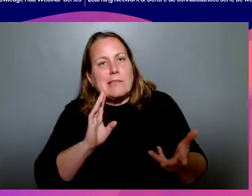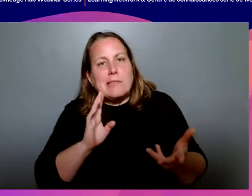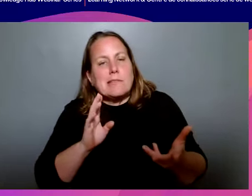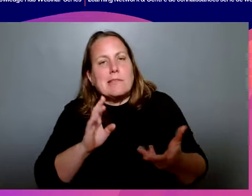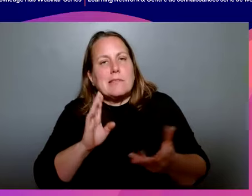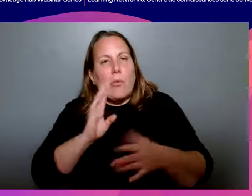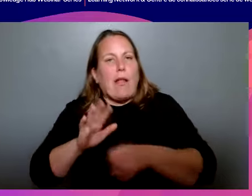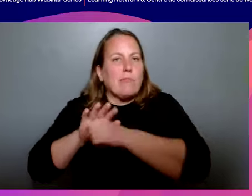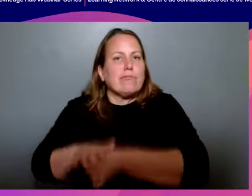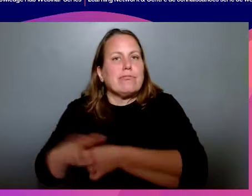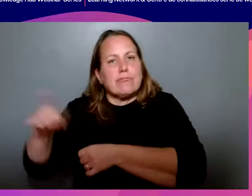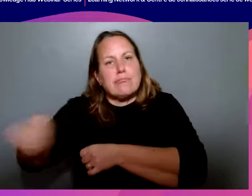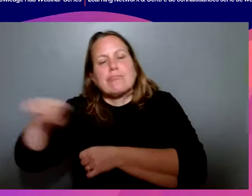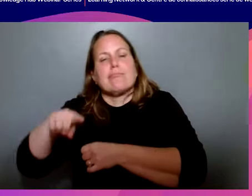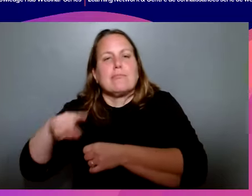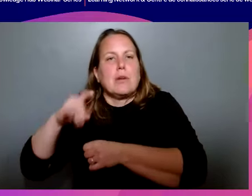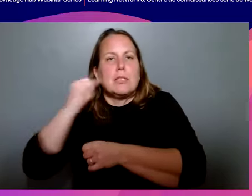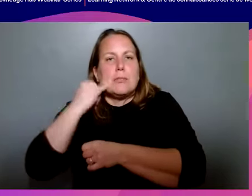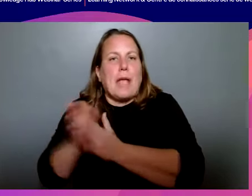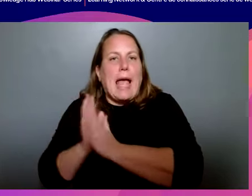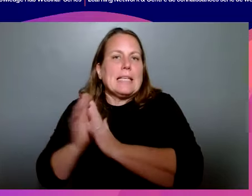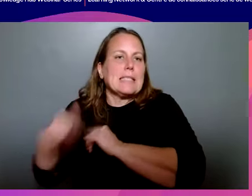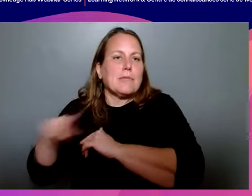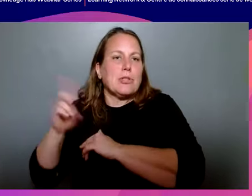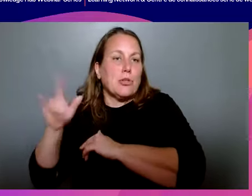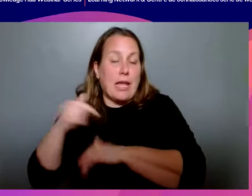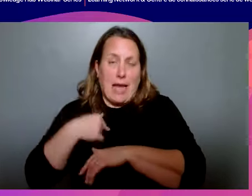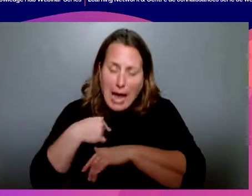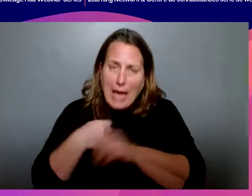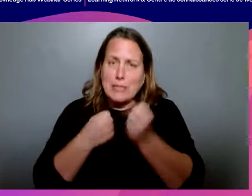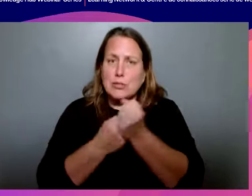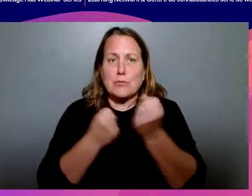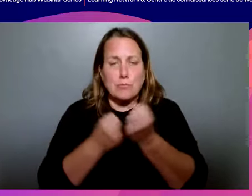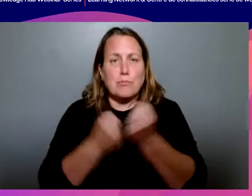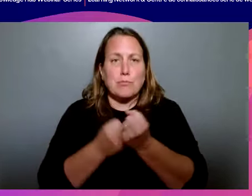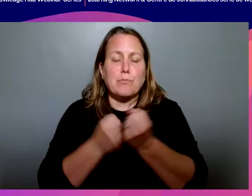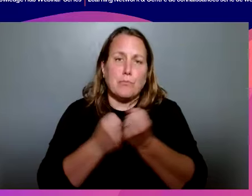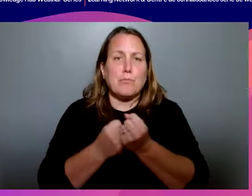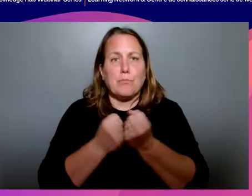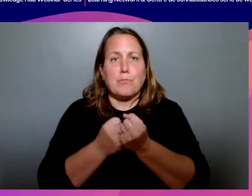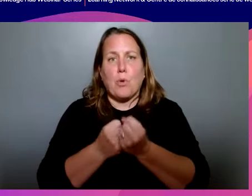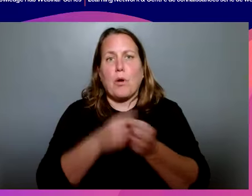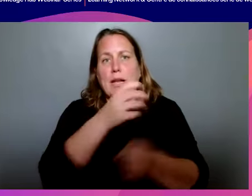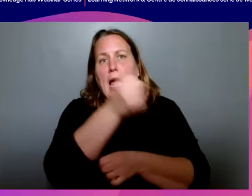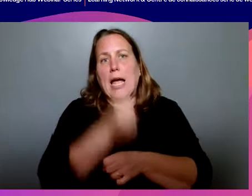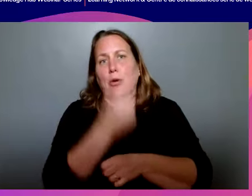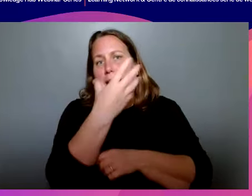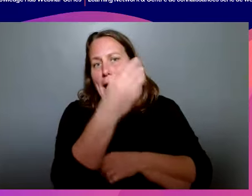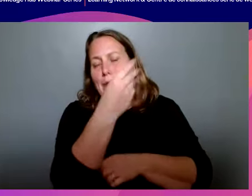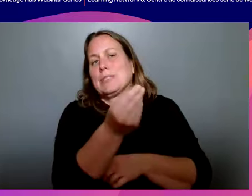to be the ones facilitating. I'm a big advocate of bringing in outside sources for training, because it